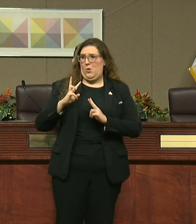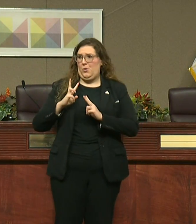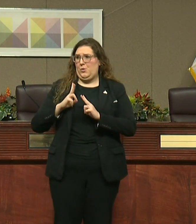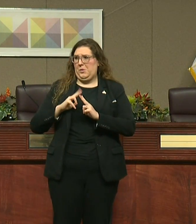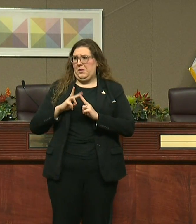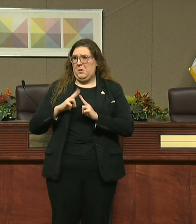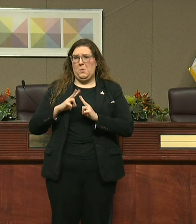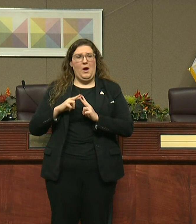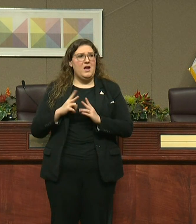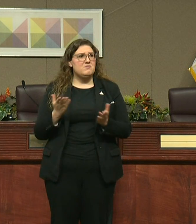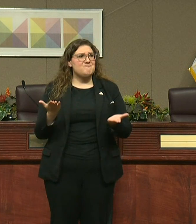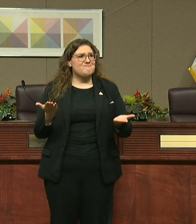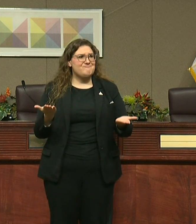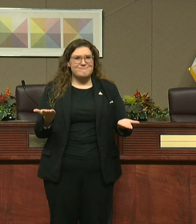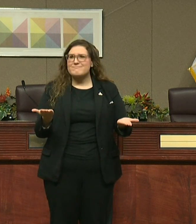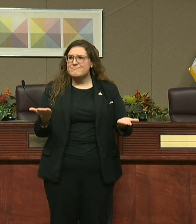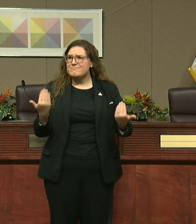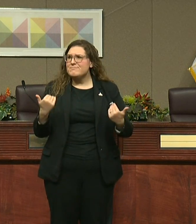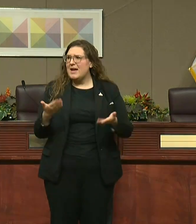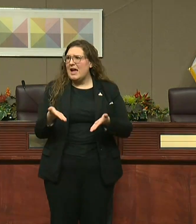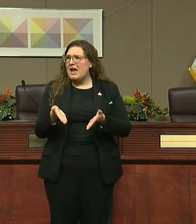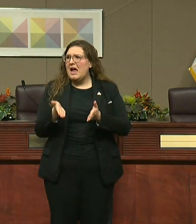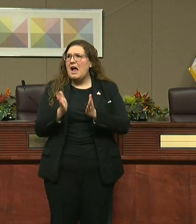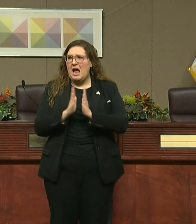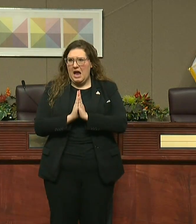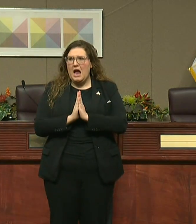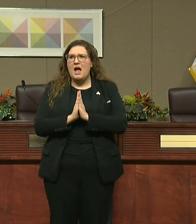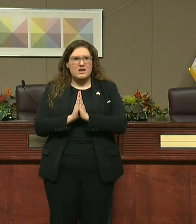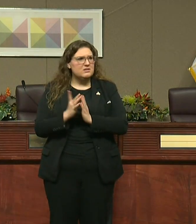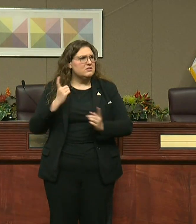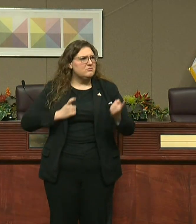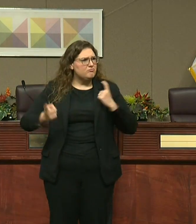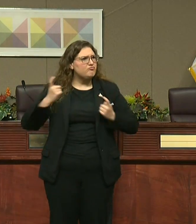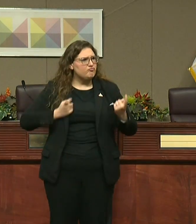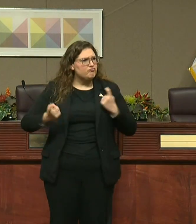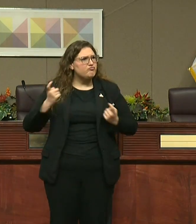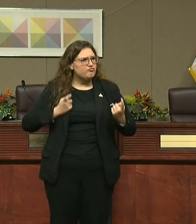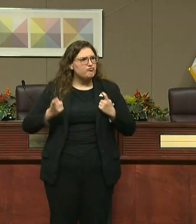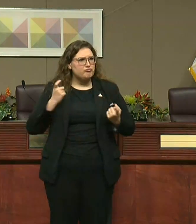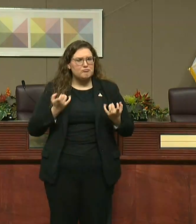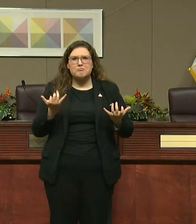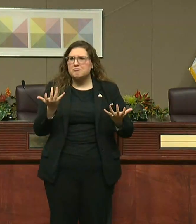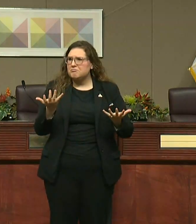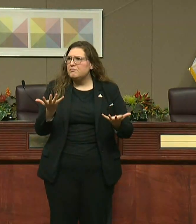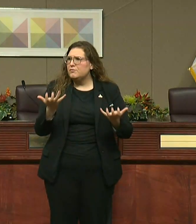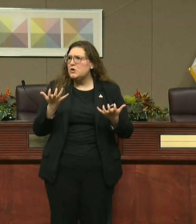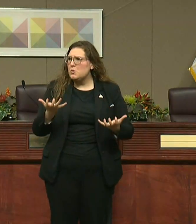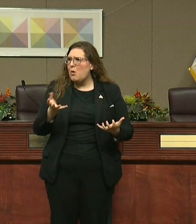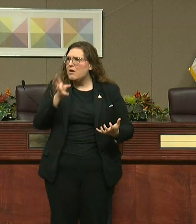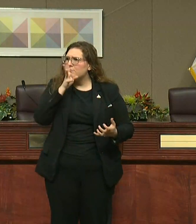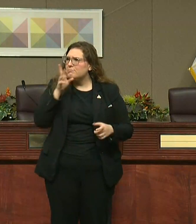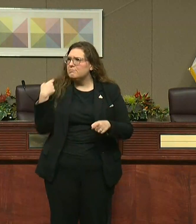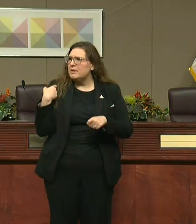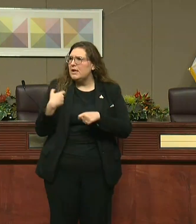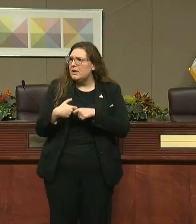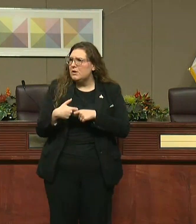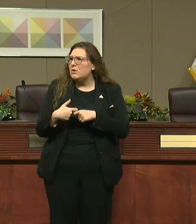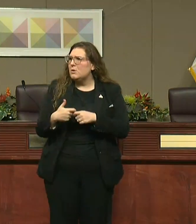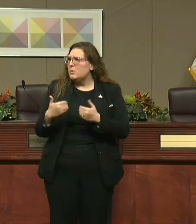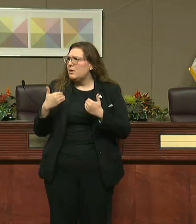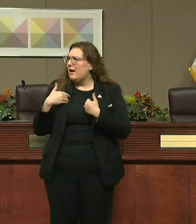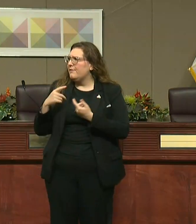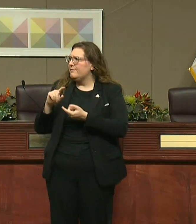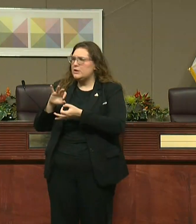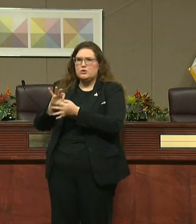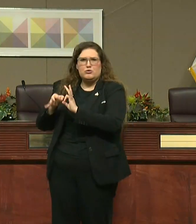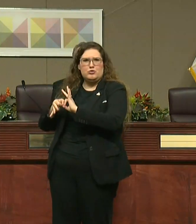session, ask your questions if you would like to in Spanish, and we will try to translate and get a response that